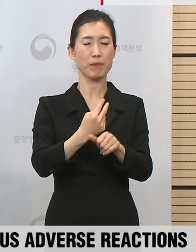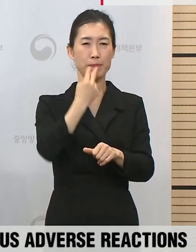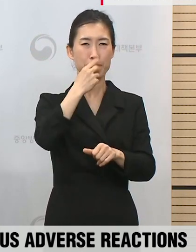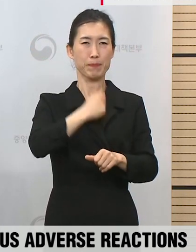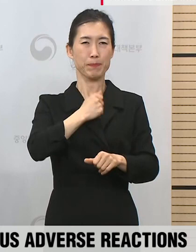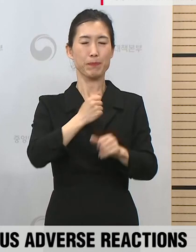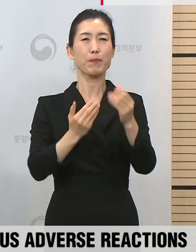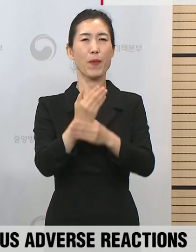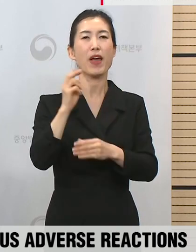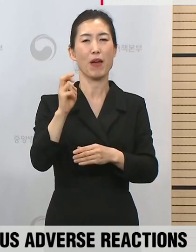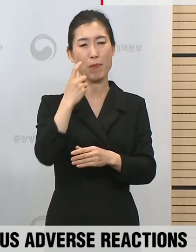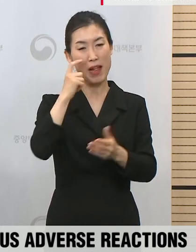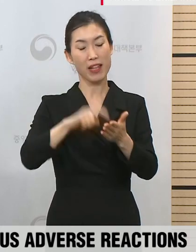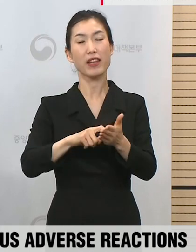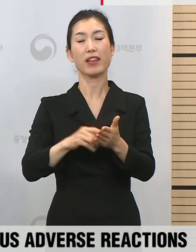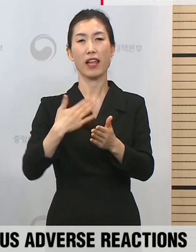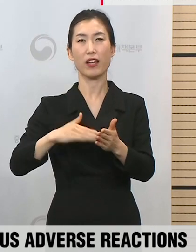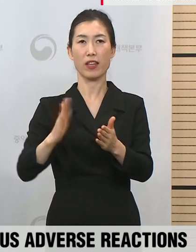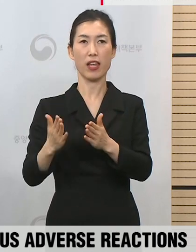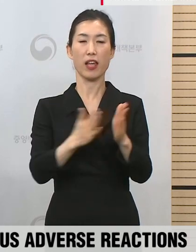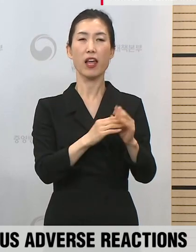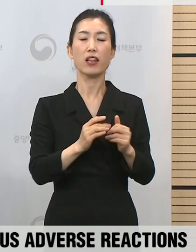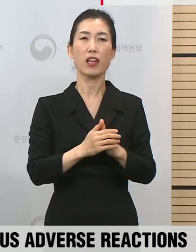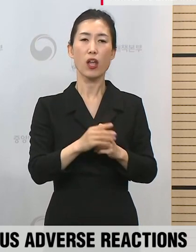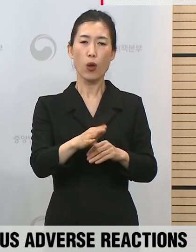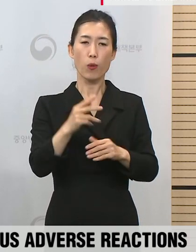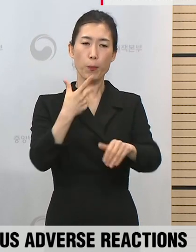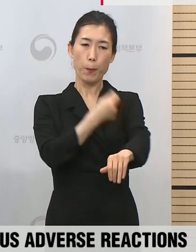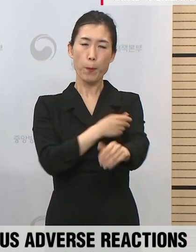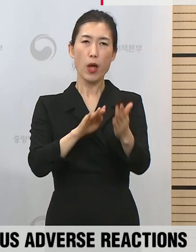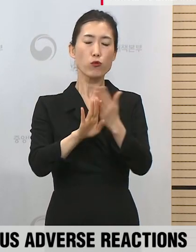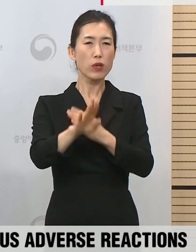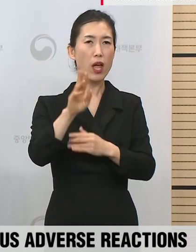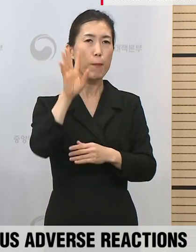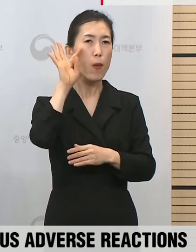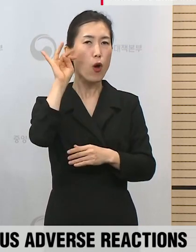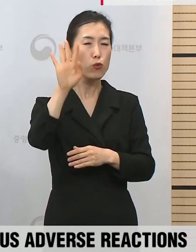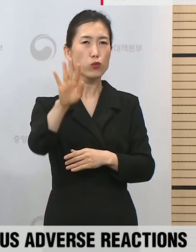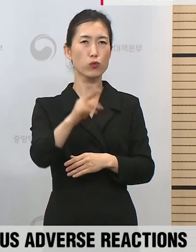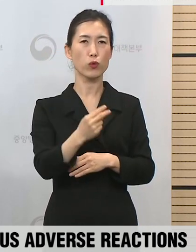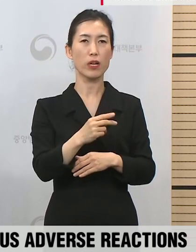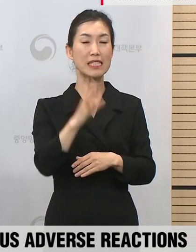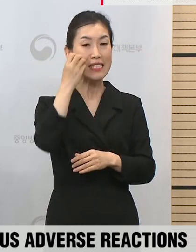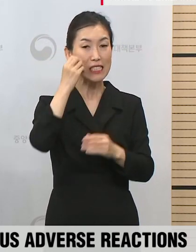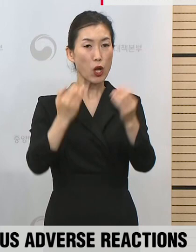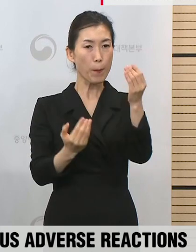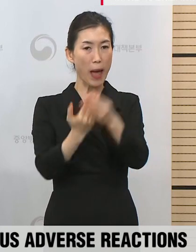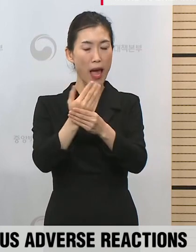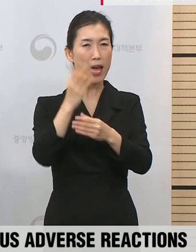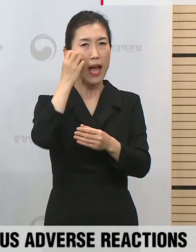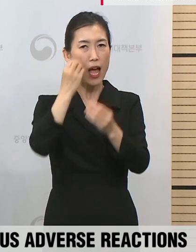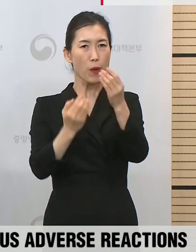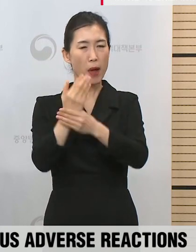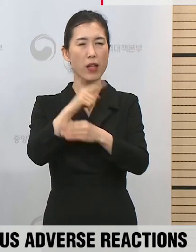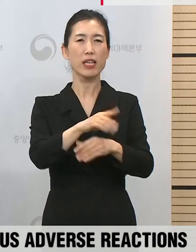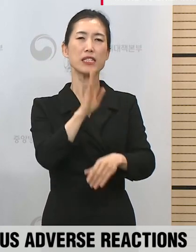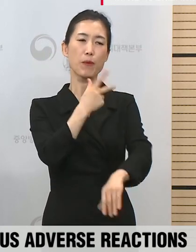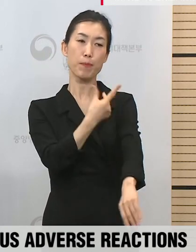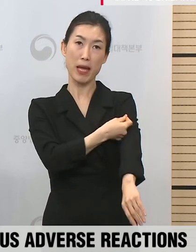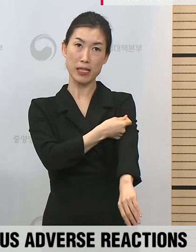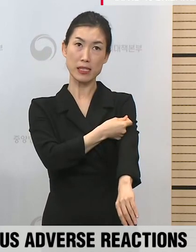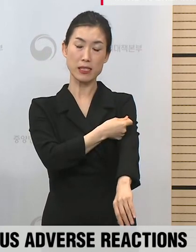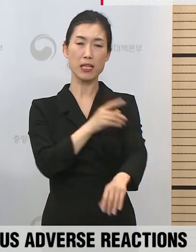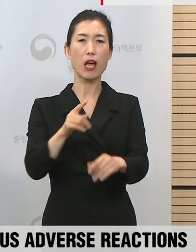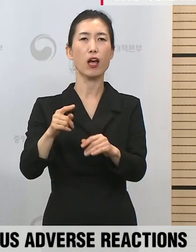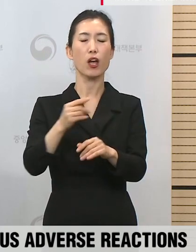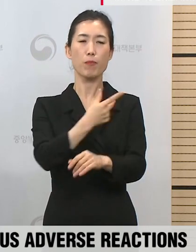clustered in the tube that has been injected in this person's body. And we believe that this has led to